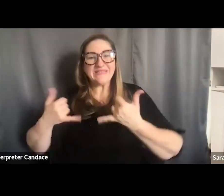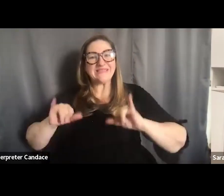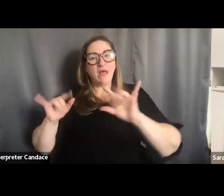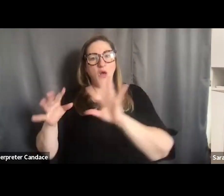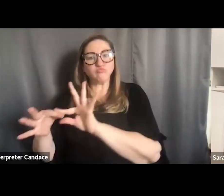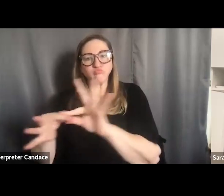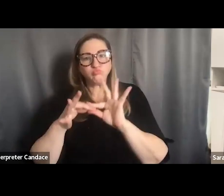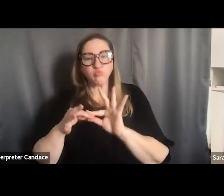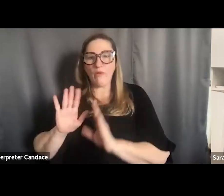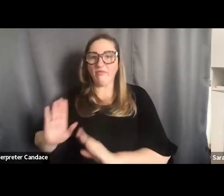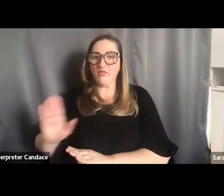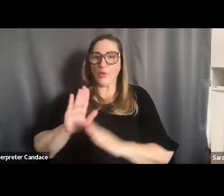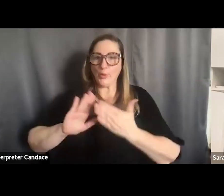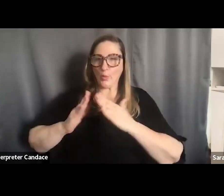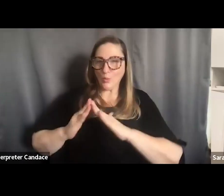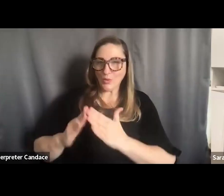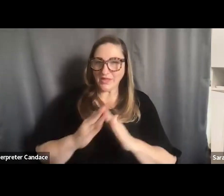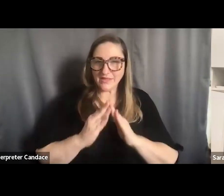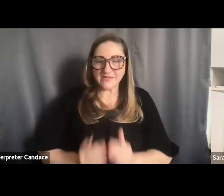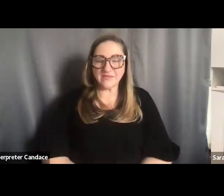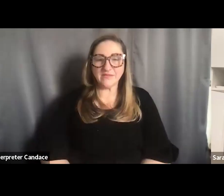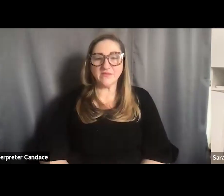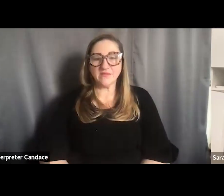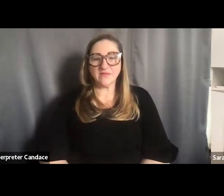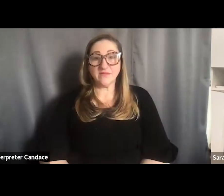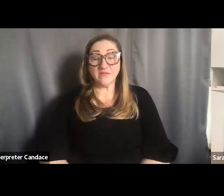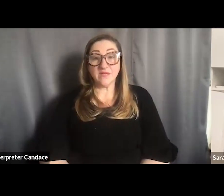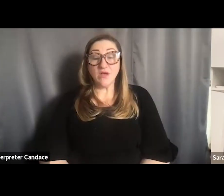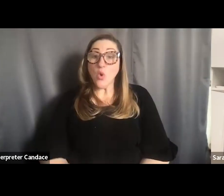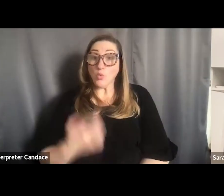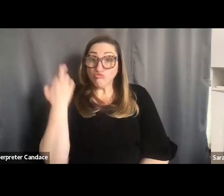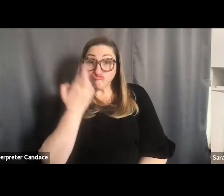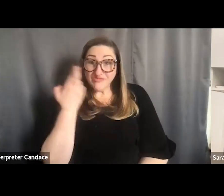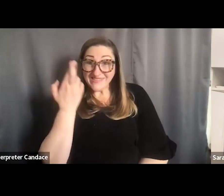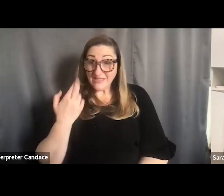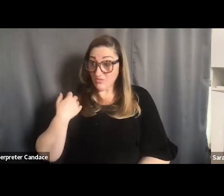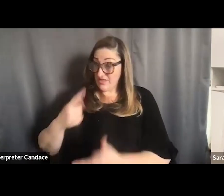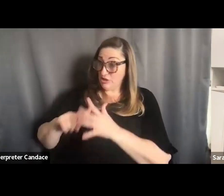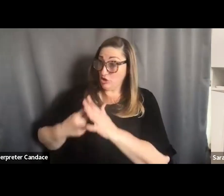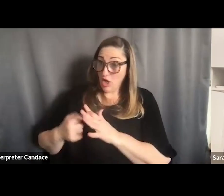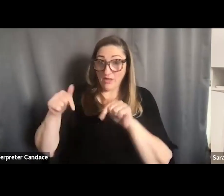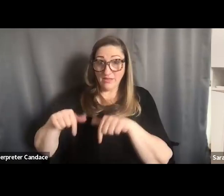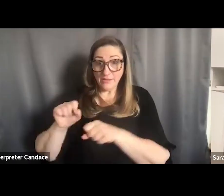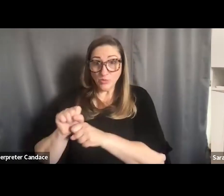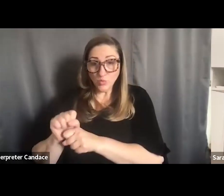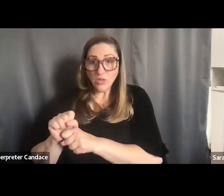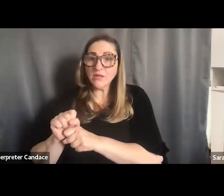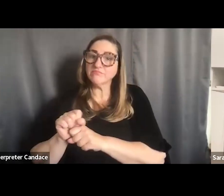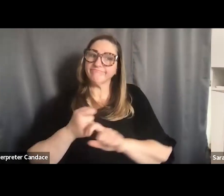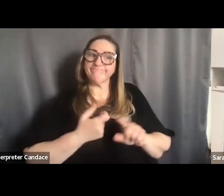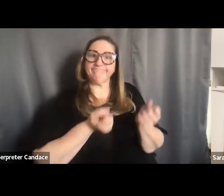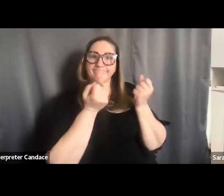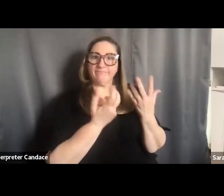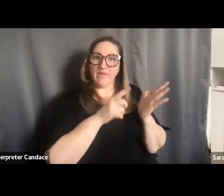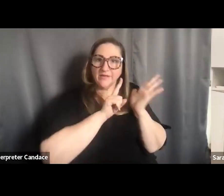communities. This campaign arose out of research and as a way to engage the dance community to mobilize for